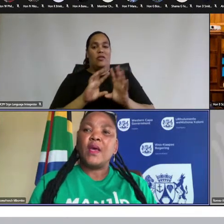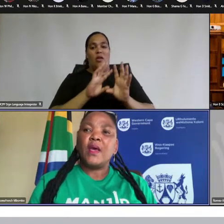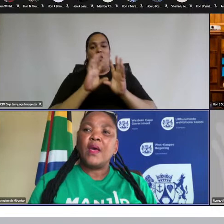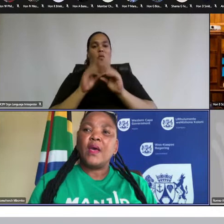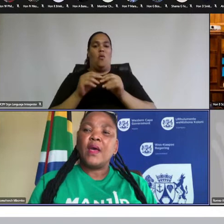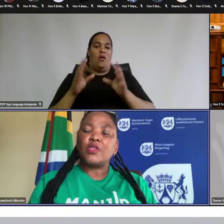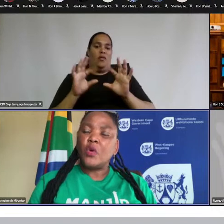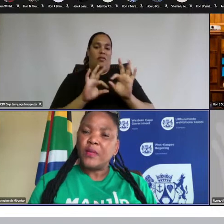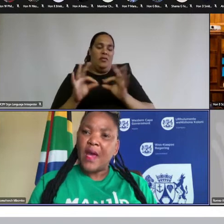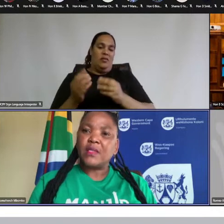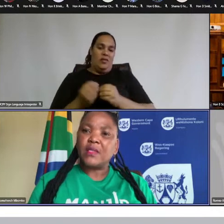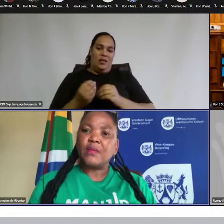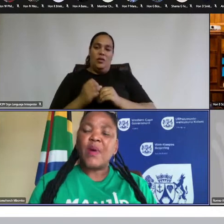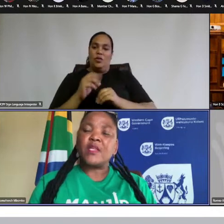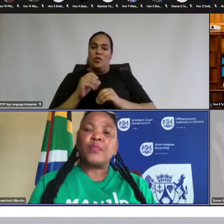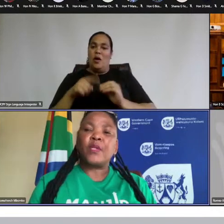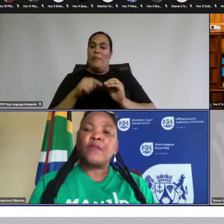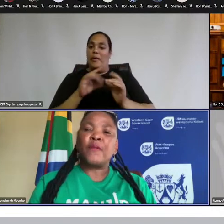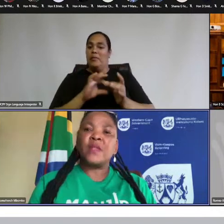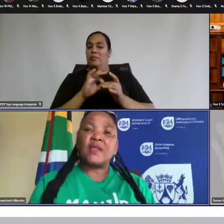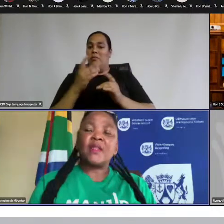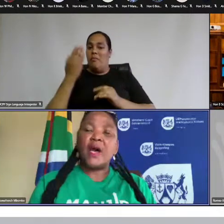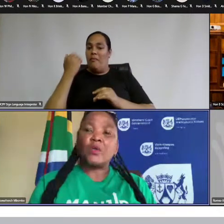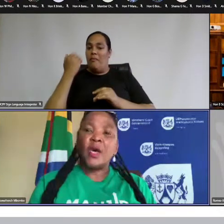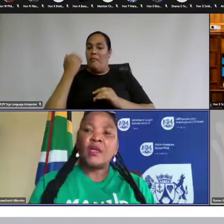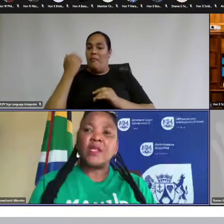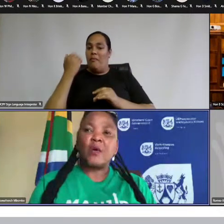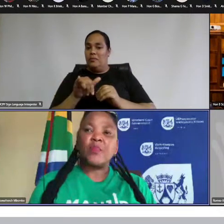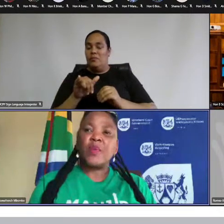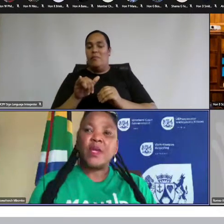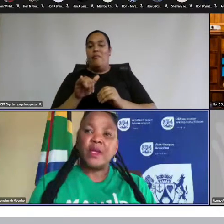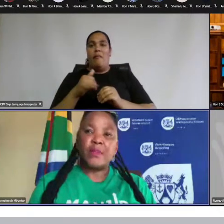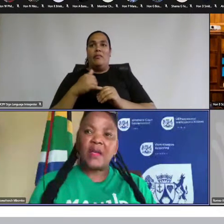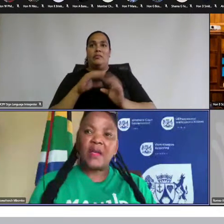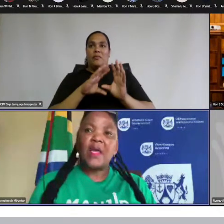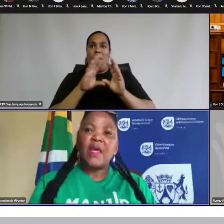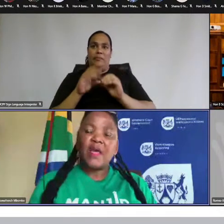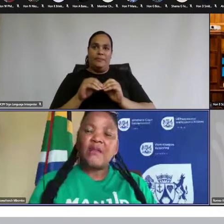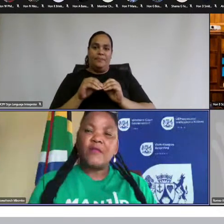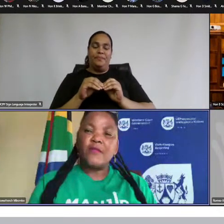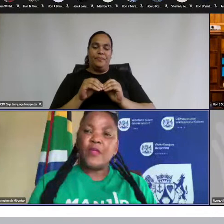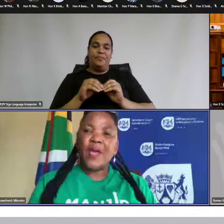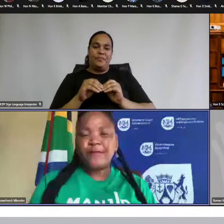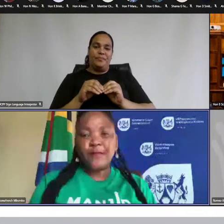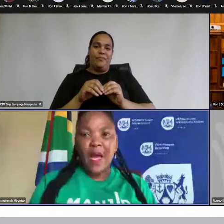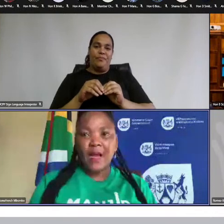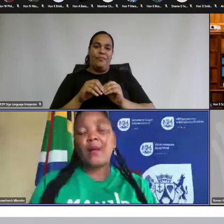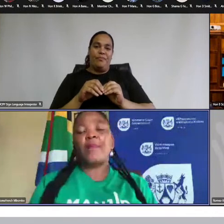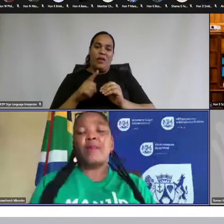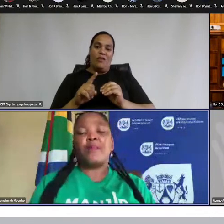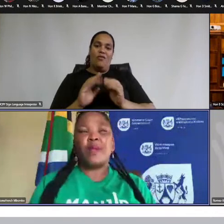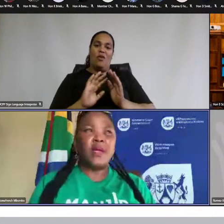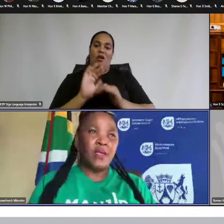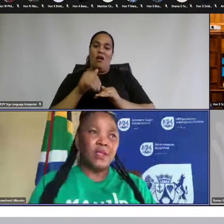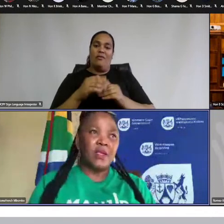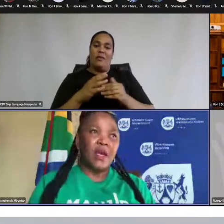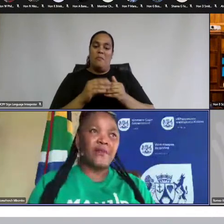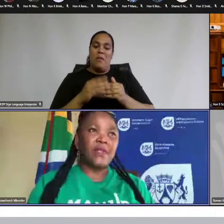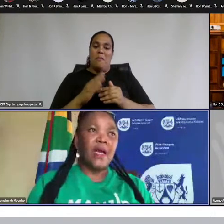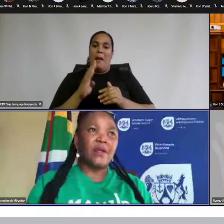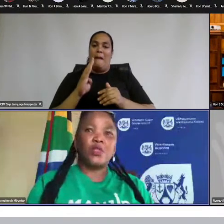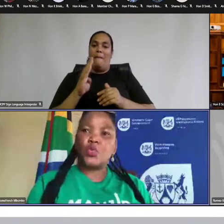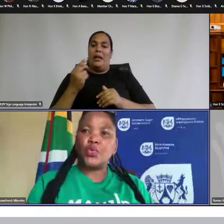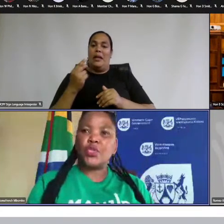those. So that aspect of it, that in the outliers, there won't be any money, even for the AFDAC, member Brent Hayes.